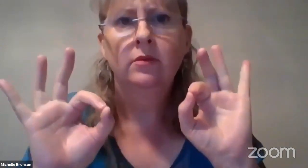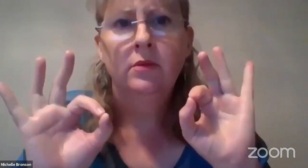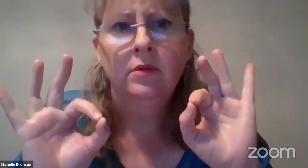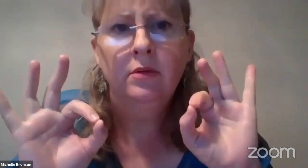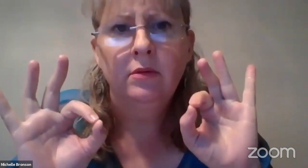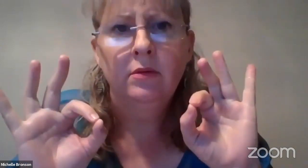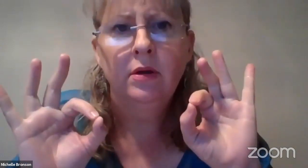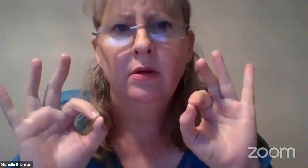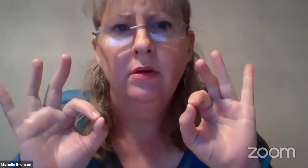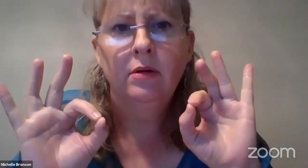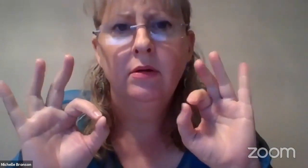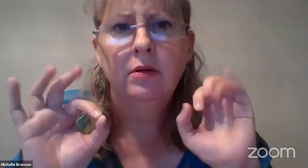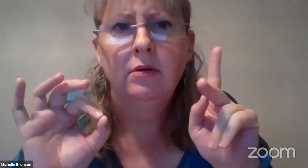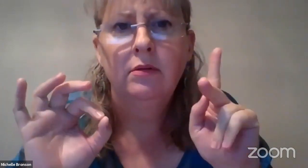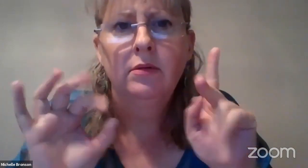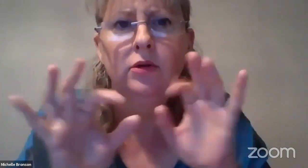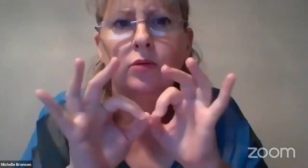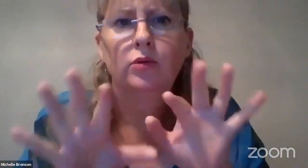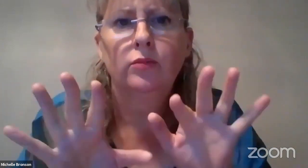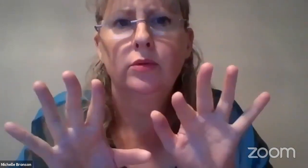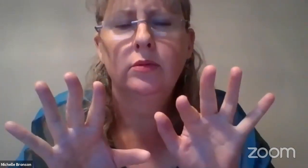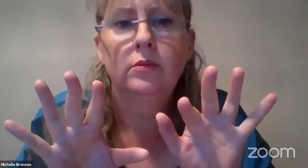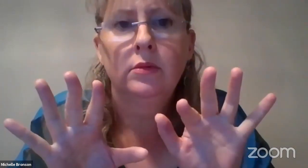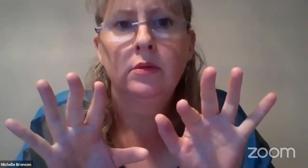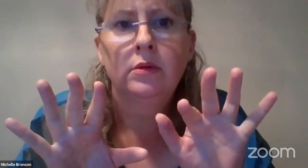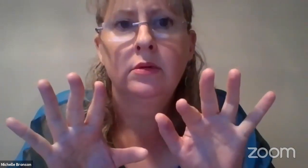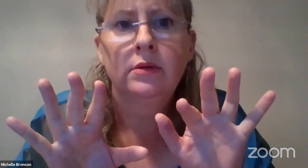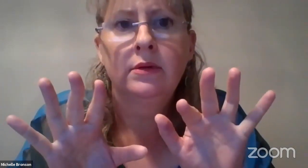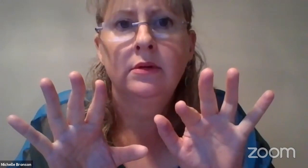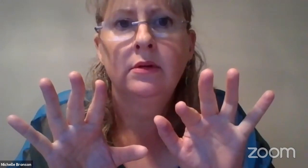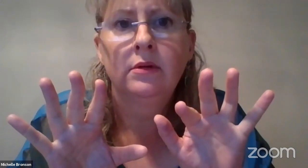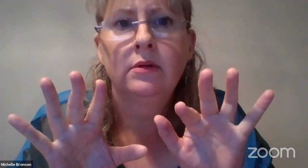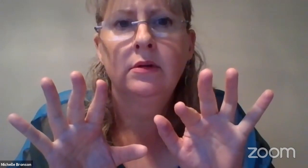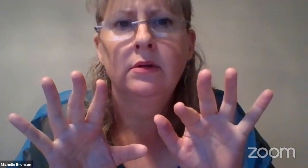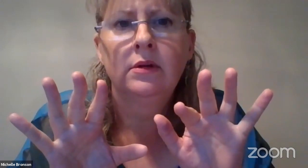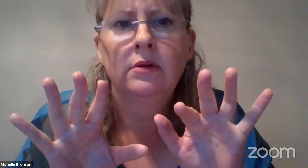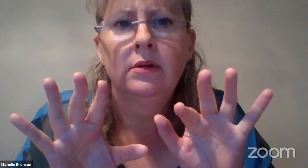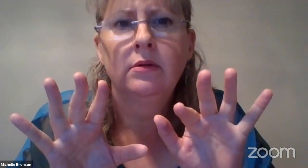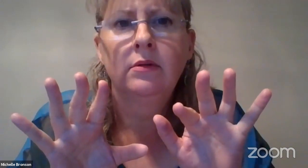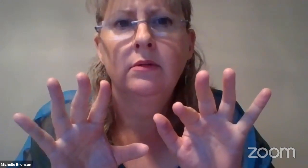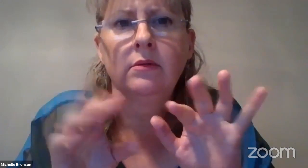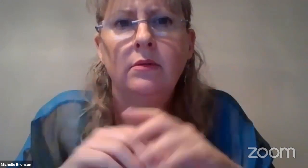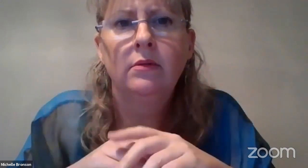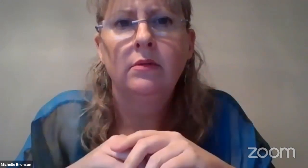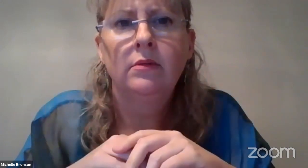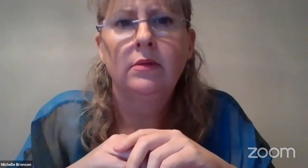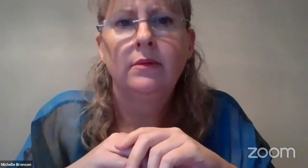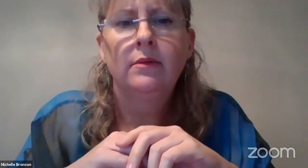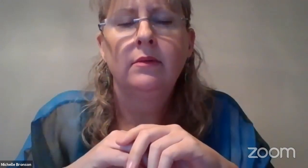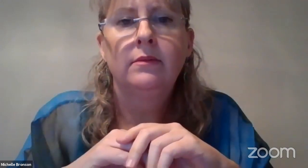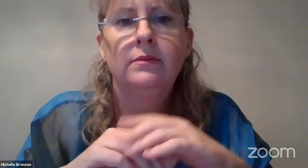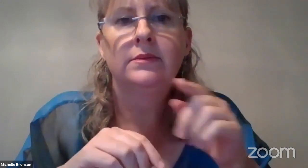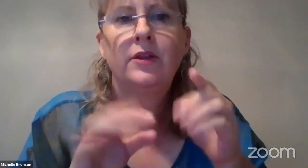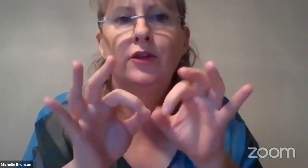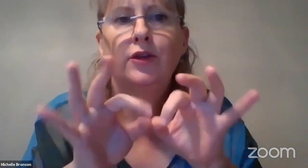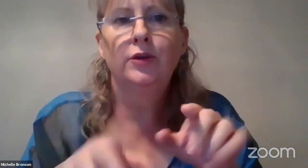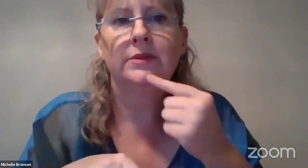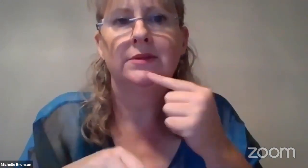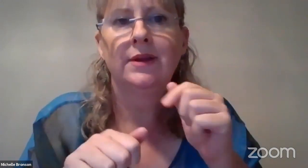Sorry, timeout. Can we mute Jessica? Still hearing children play. Fine,